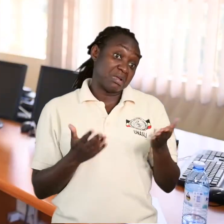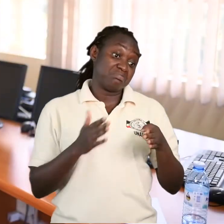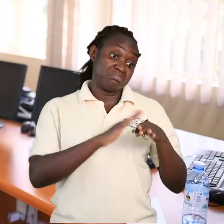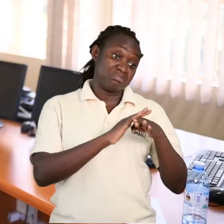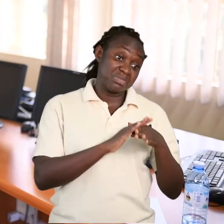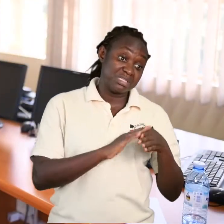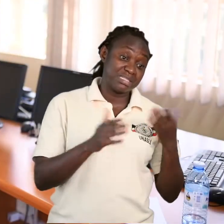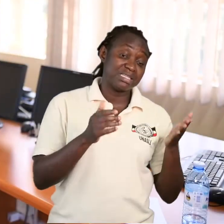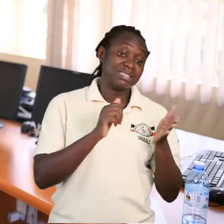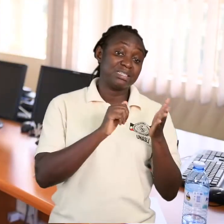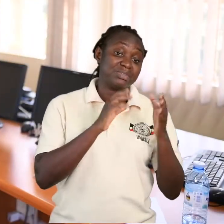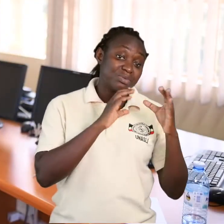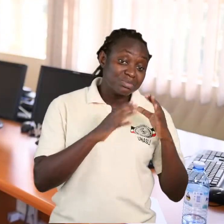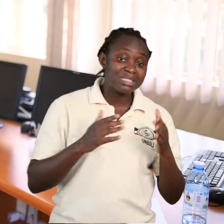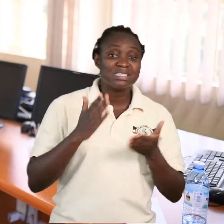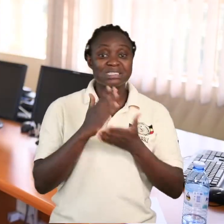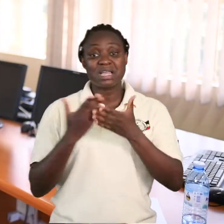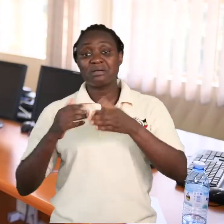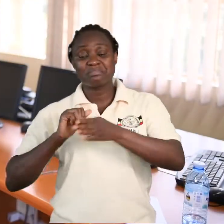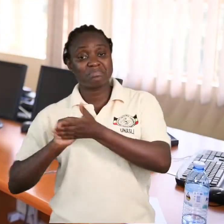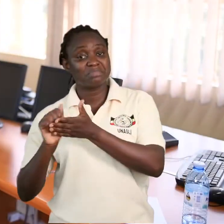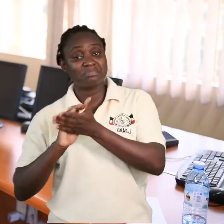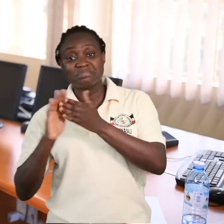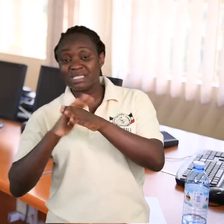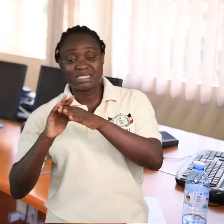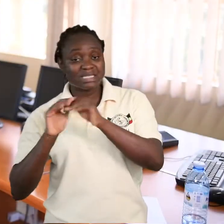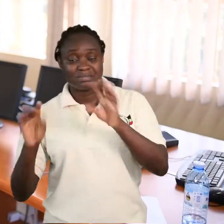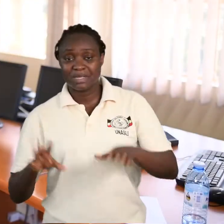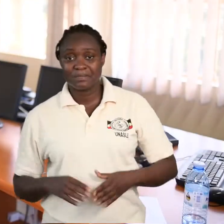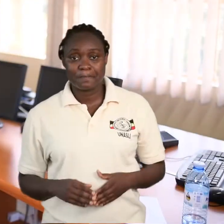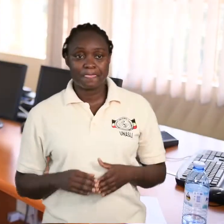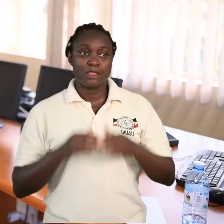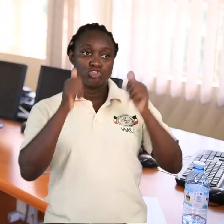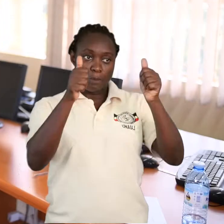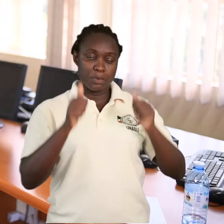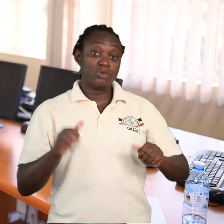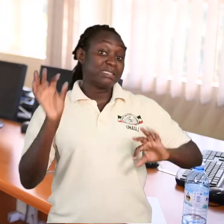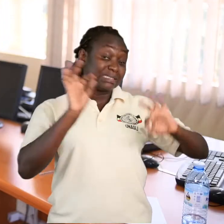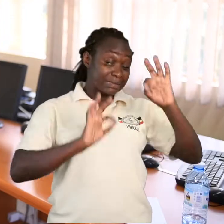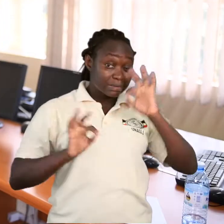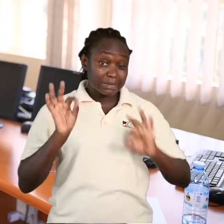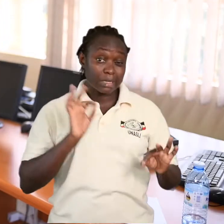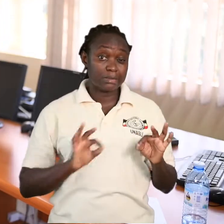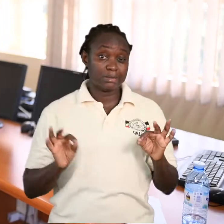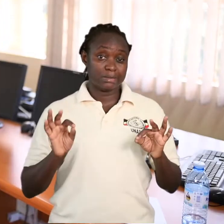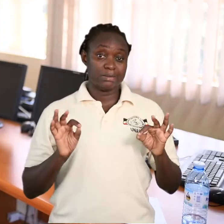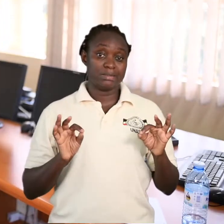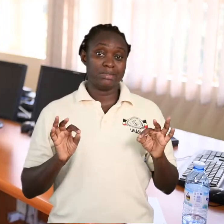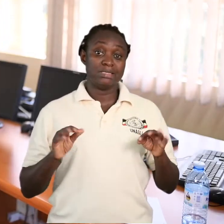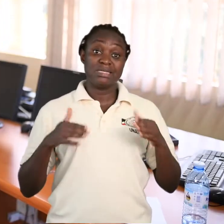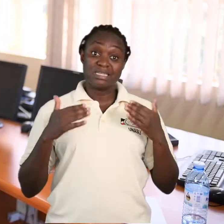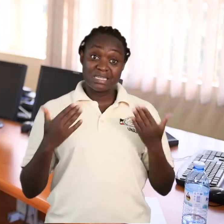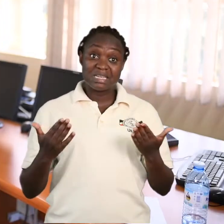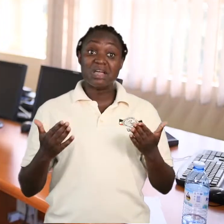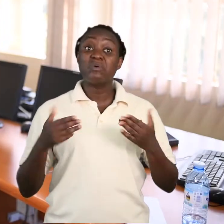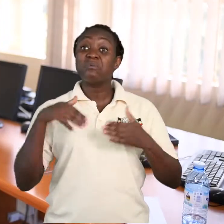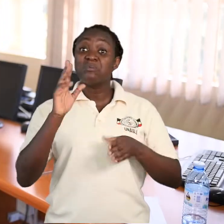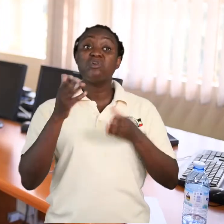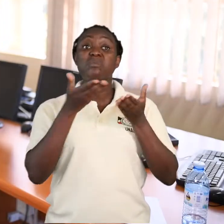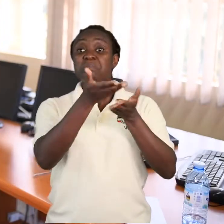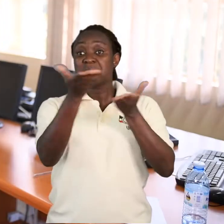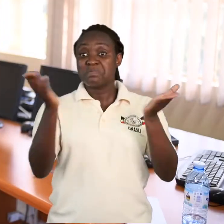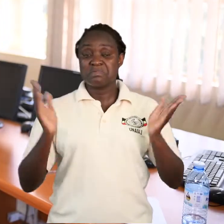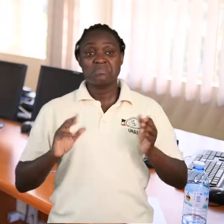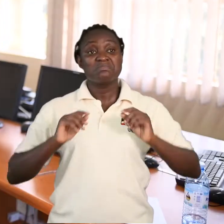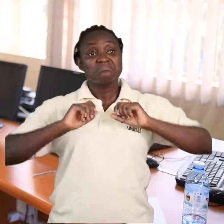and non-commercial. The poster designing is one of the modern means in the